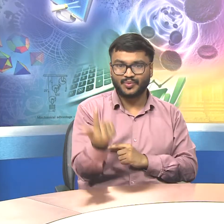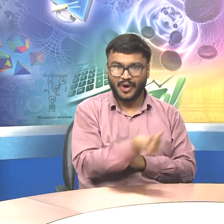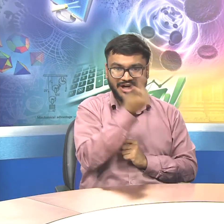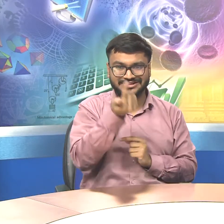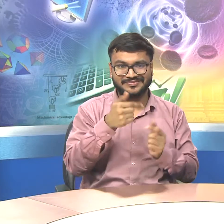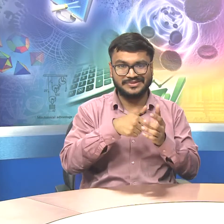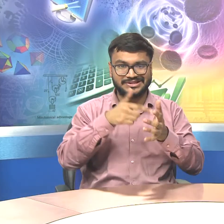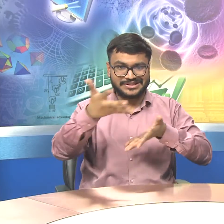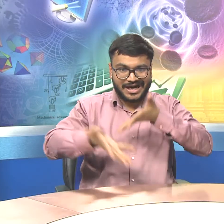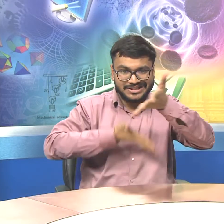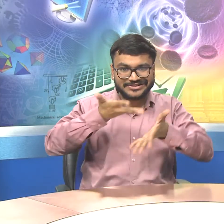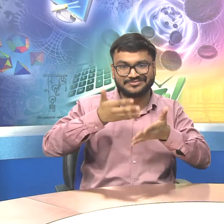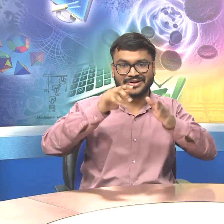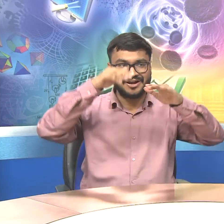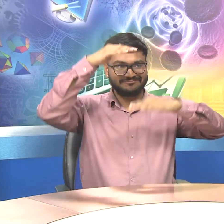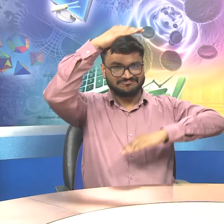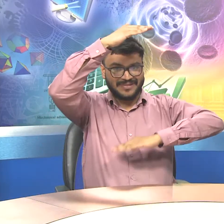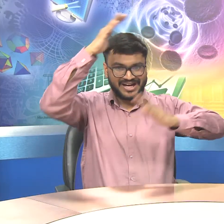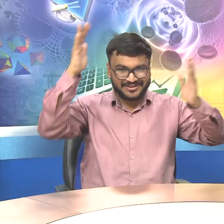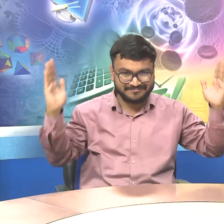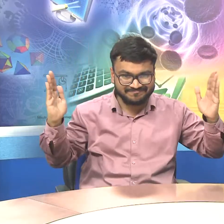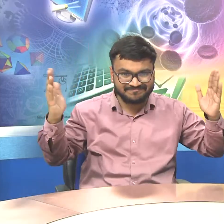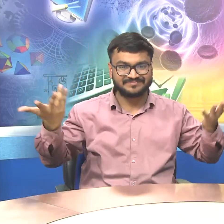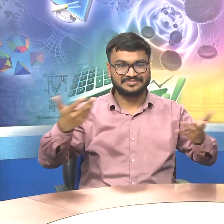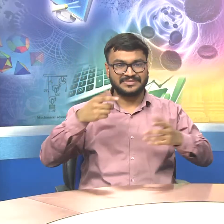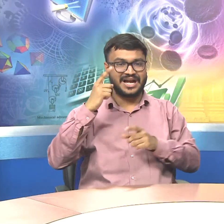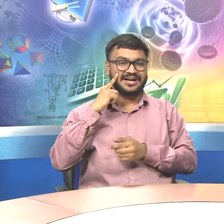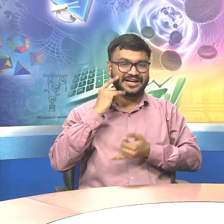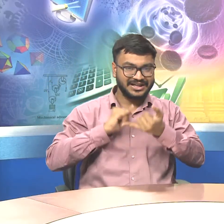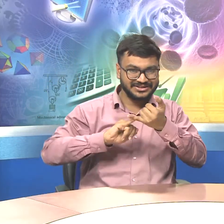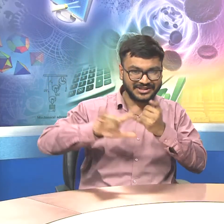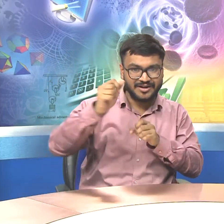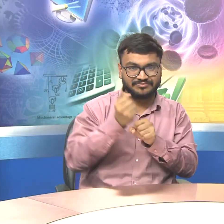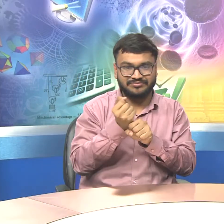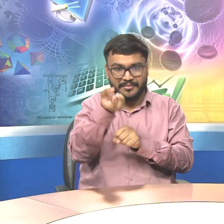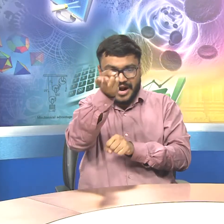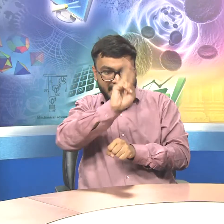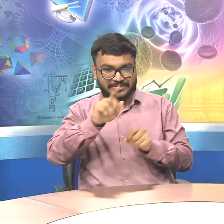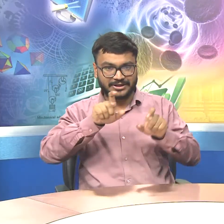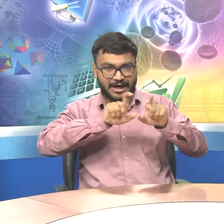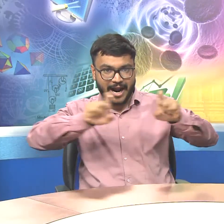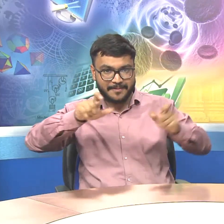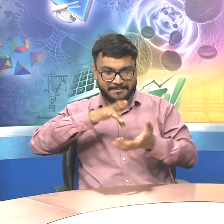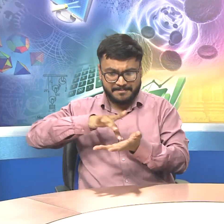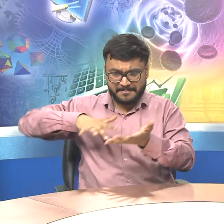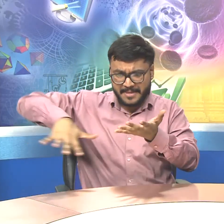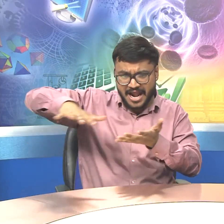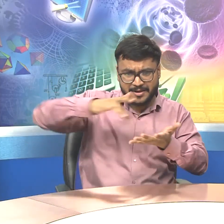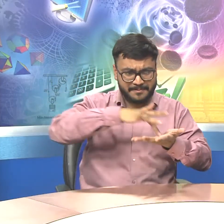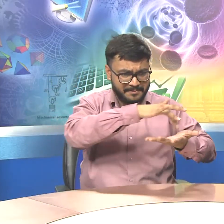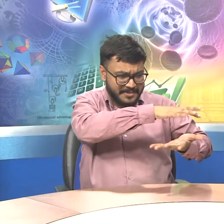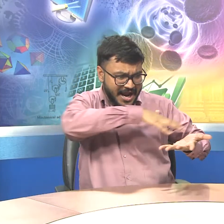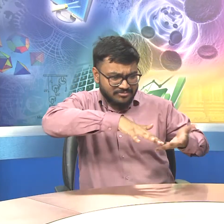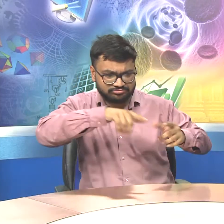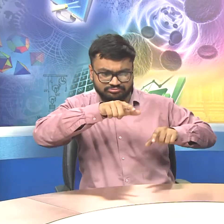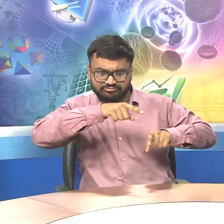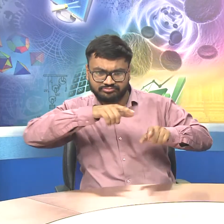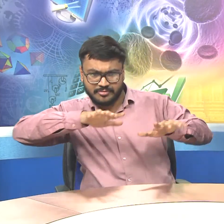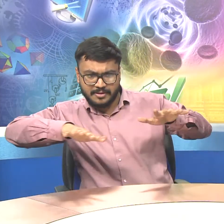be confusion during signing. Using the signing space and ISL grammar